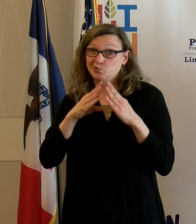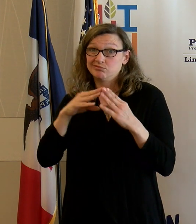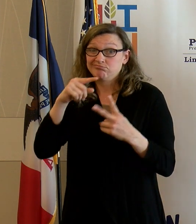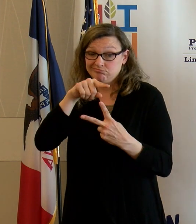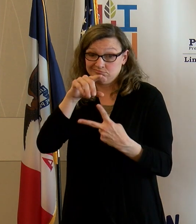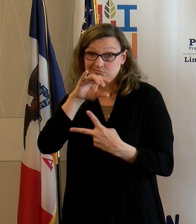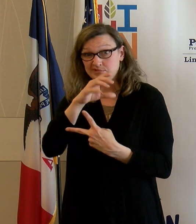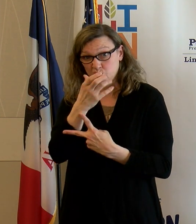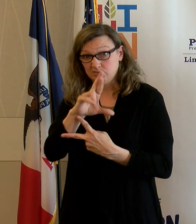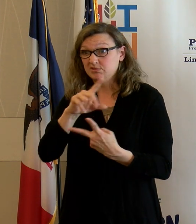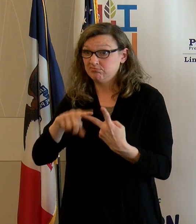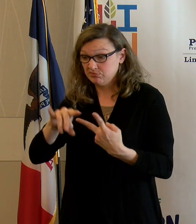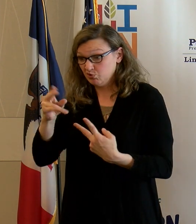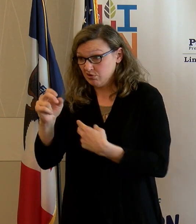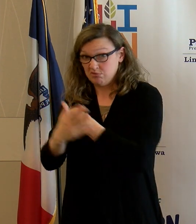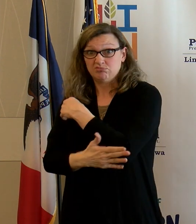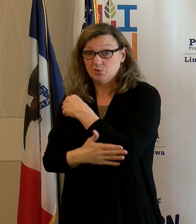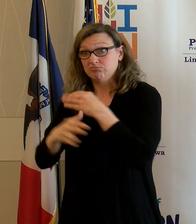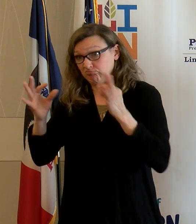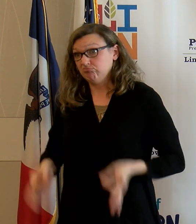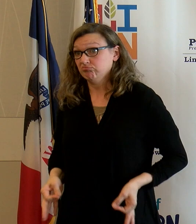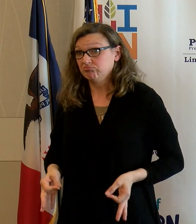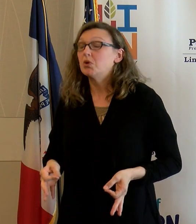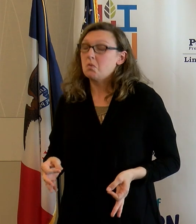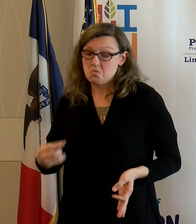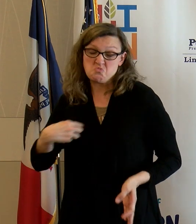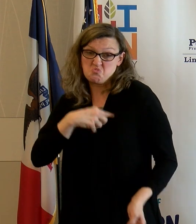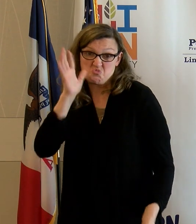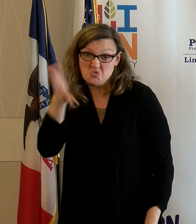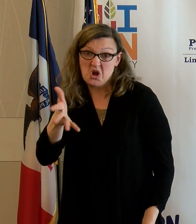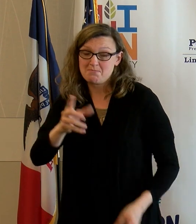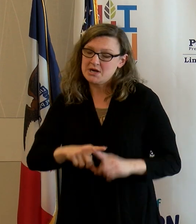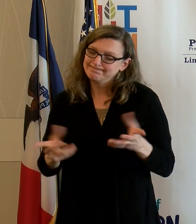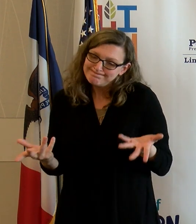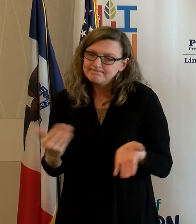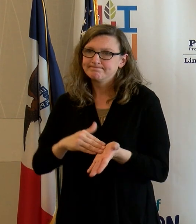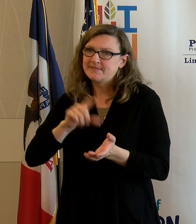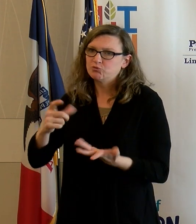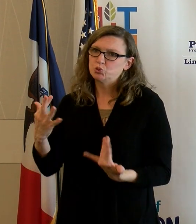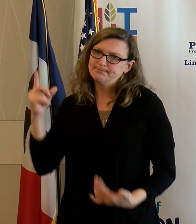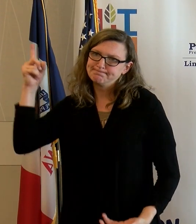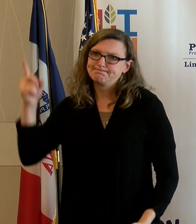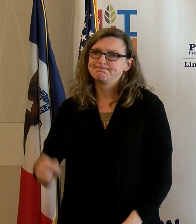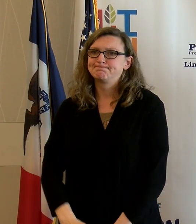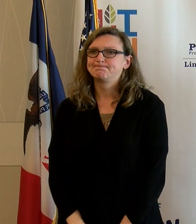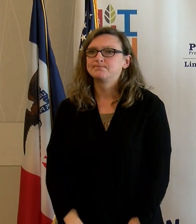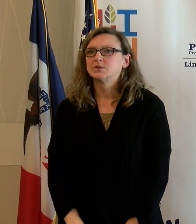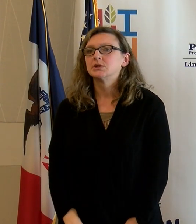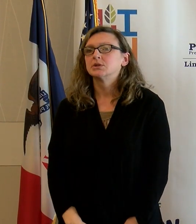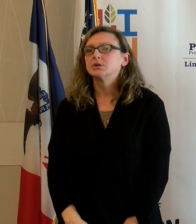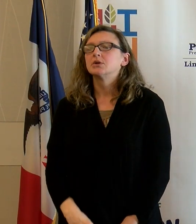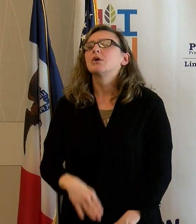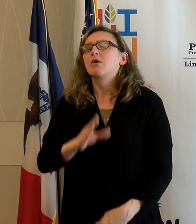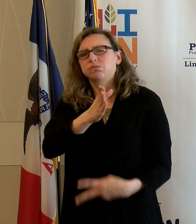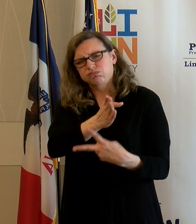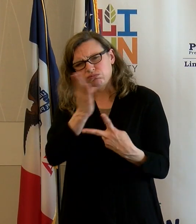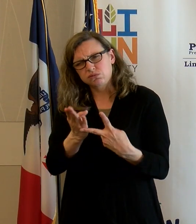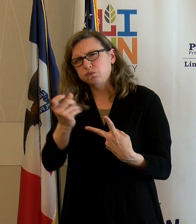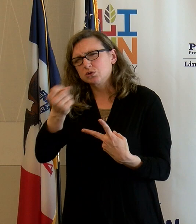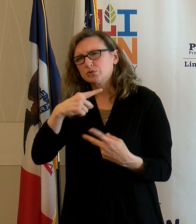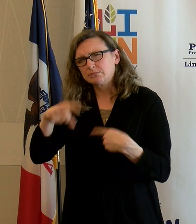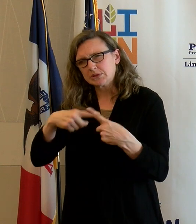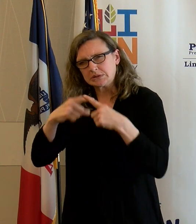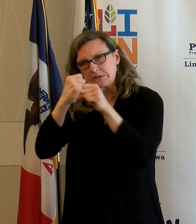Any other questions? Yes, with the metrics, has Linn County provided any sort of metrics that could persuade her that a shelter-in-place